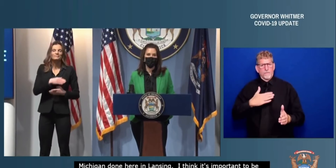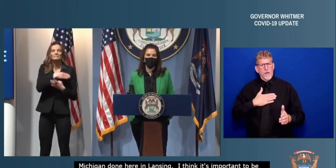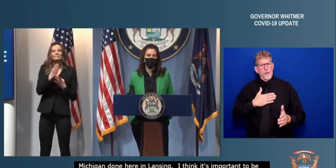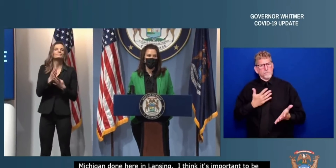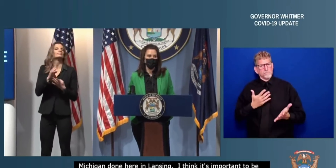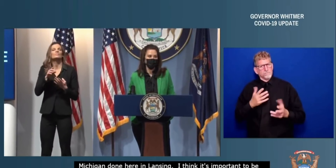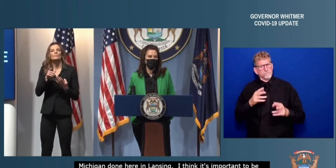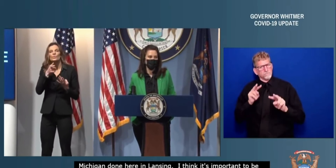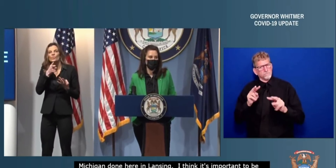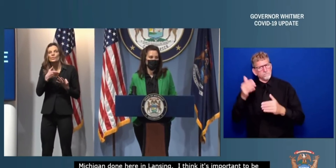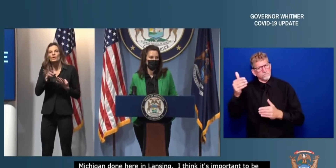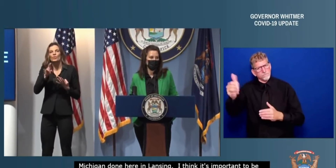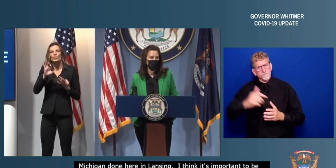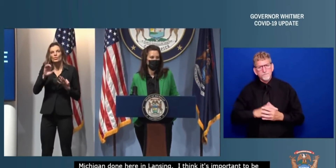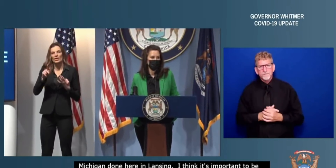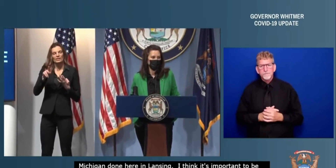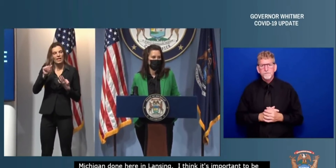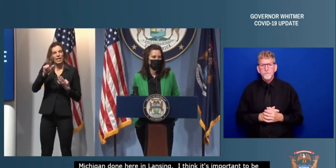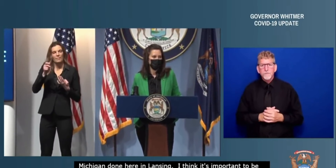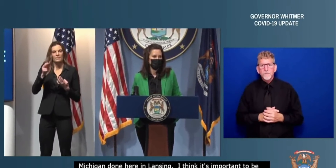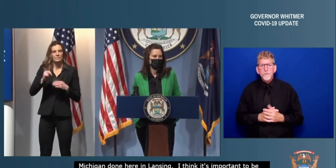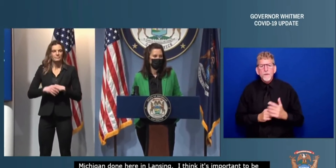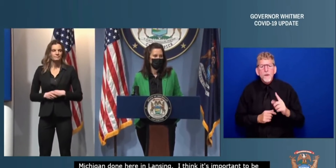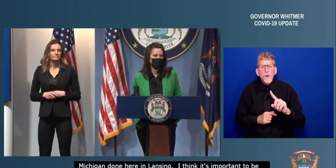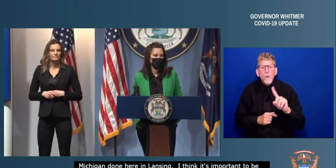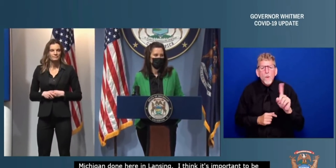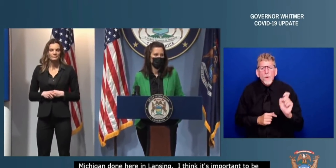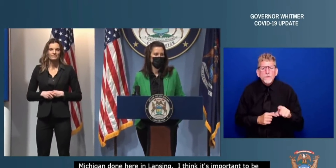Let's see, next question is Rick Albin.